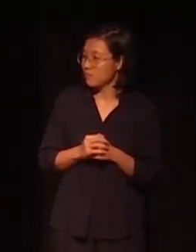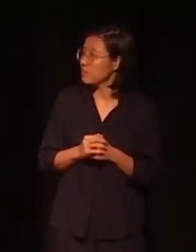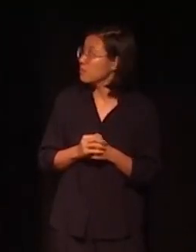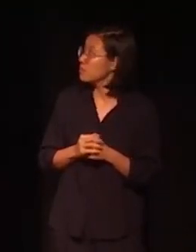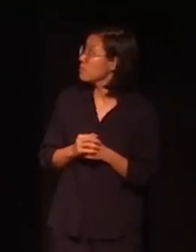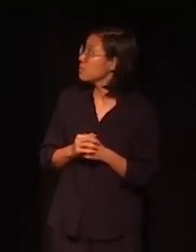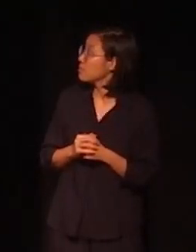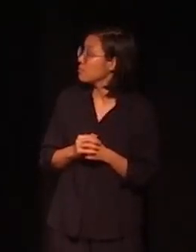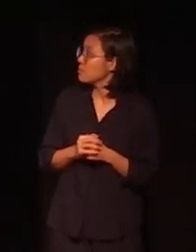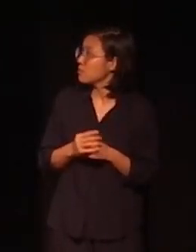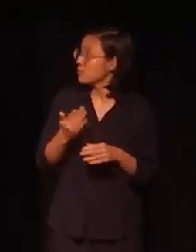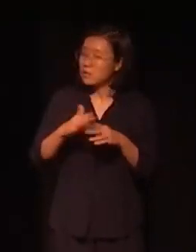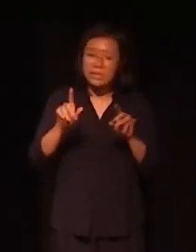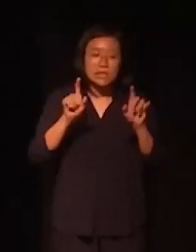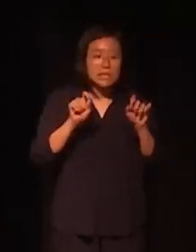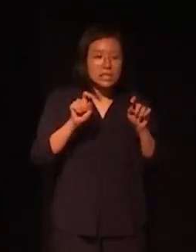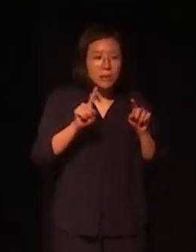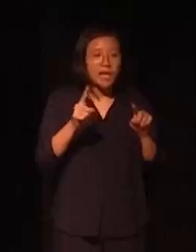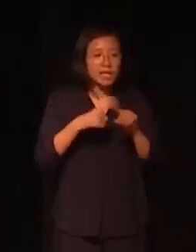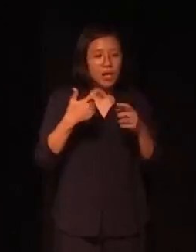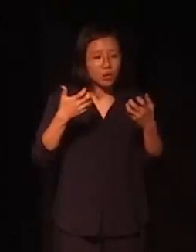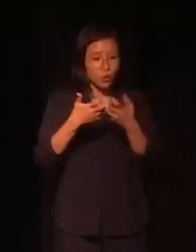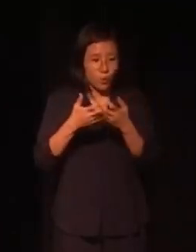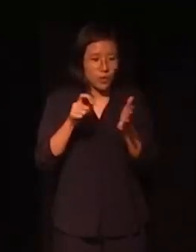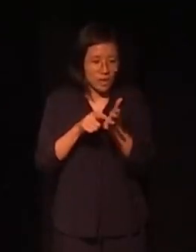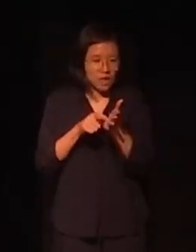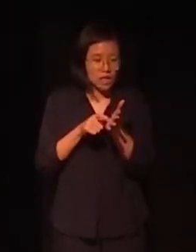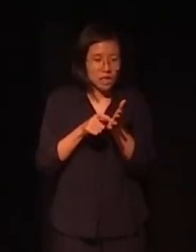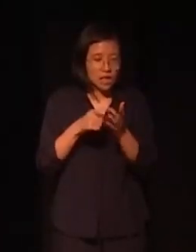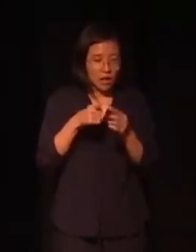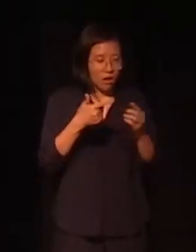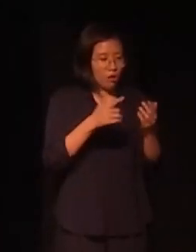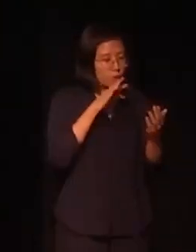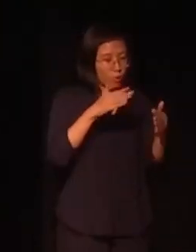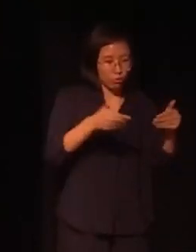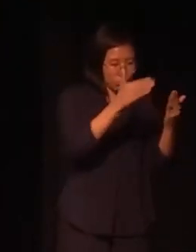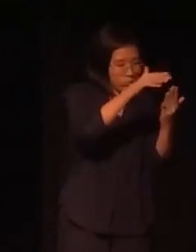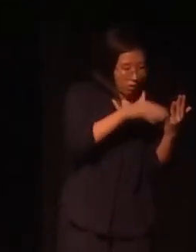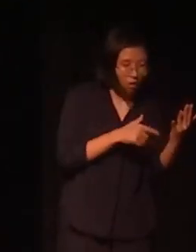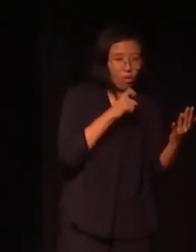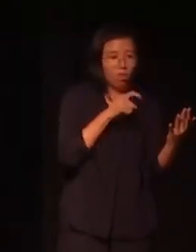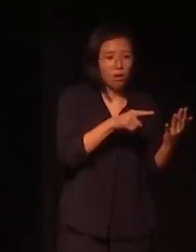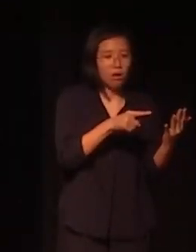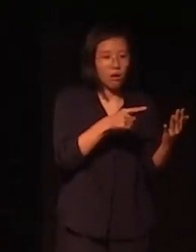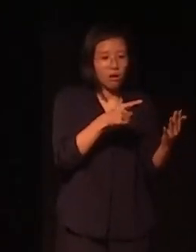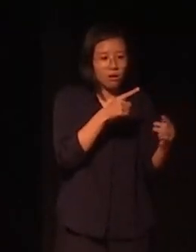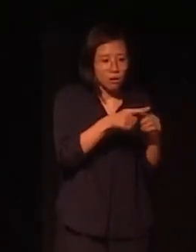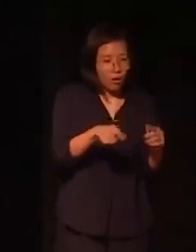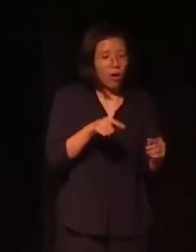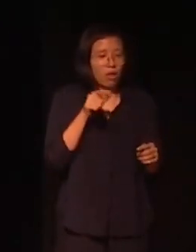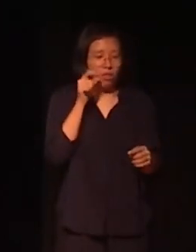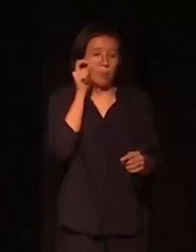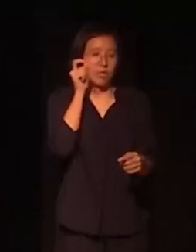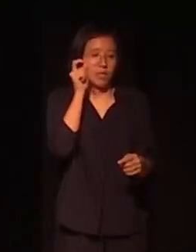treating the treatment of measure words in recipes is something very characteristic of